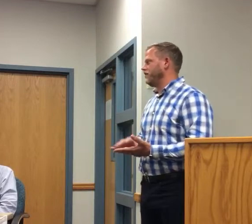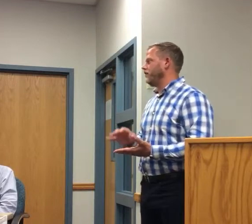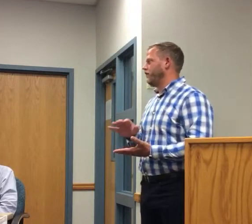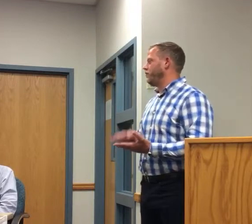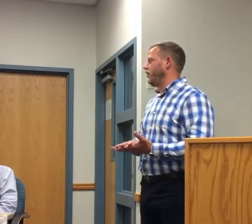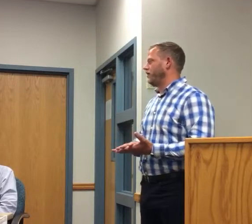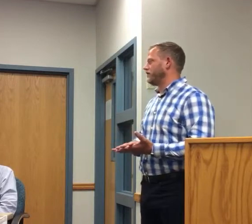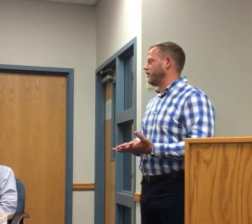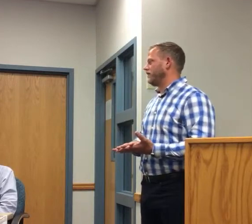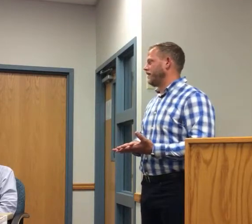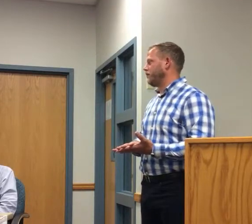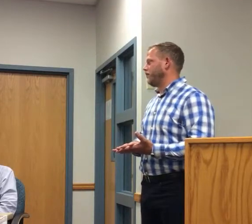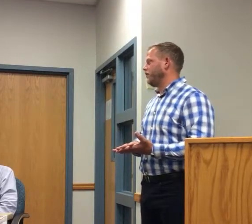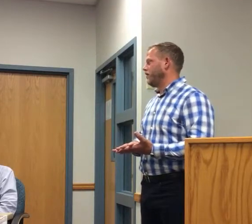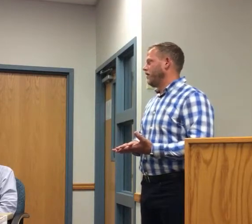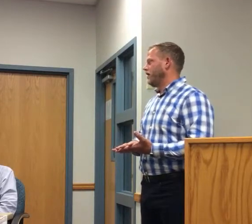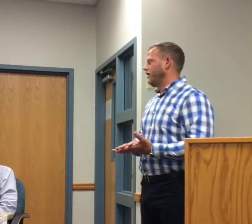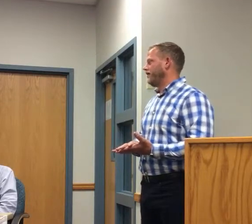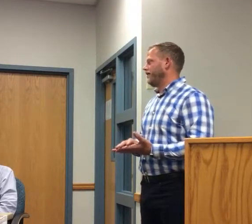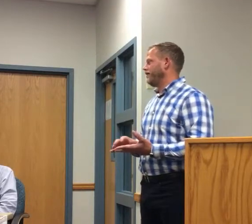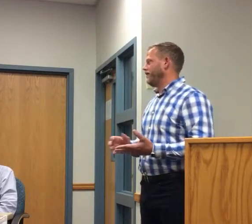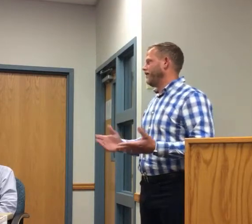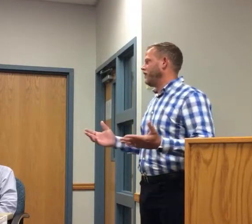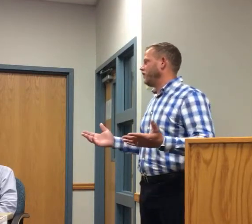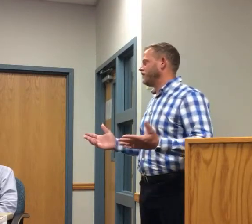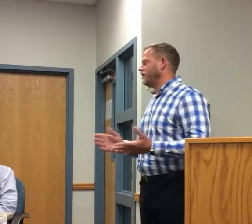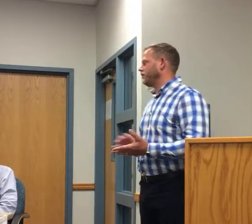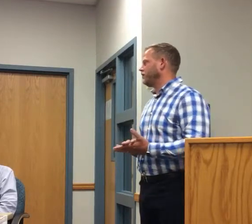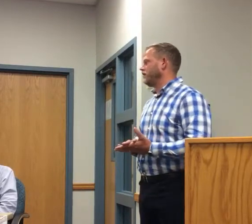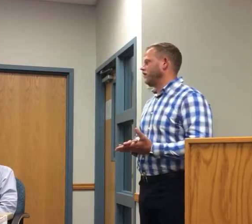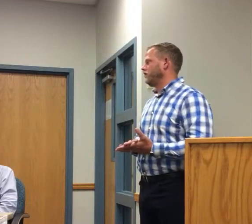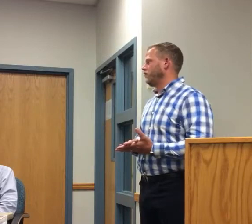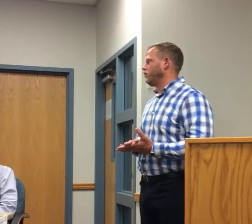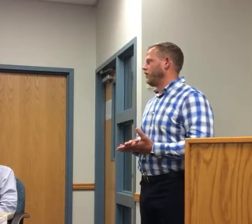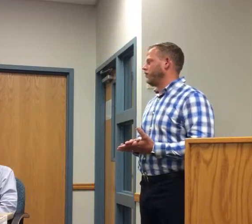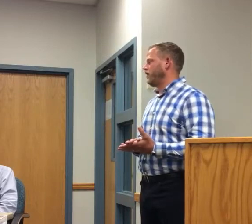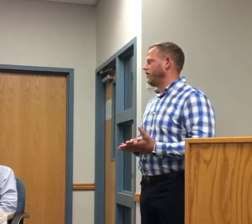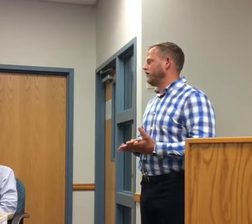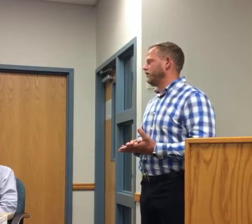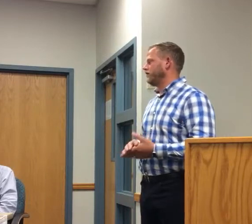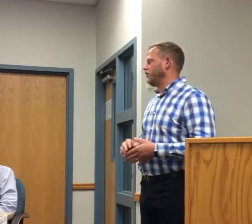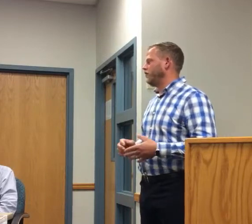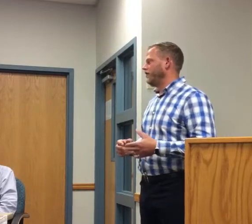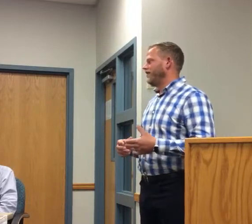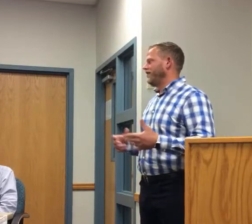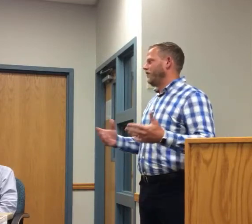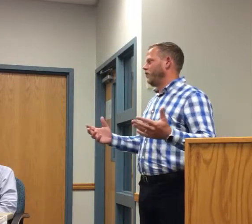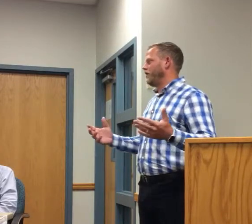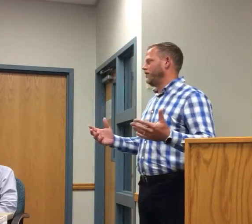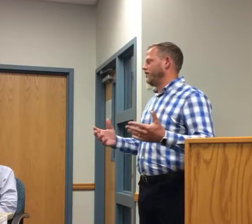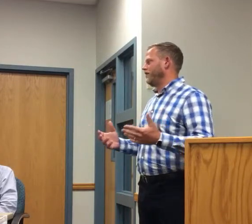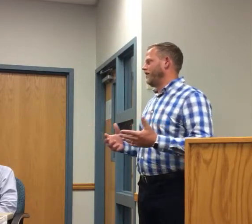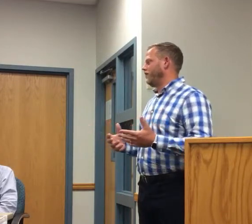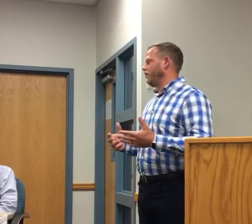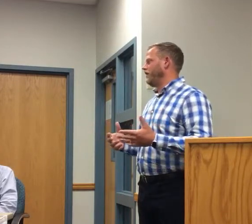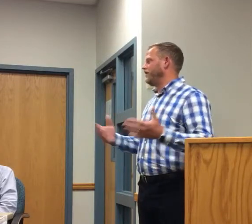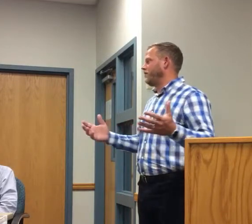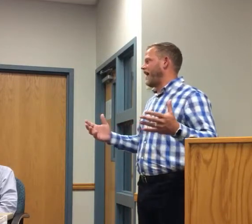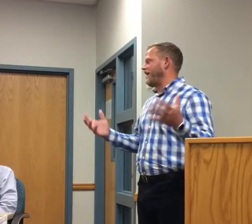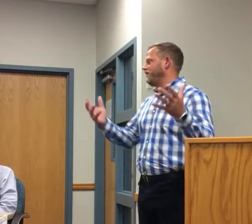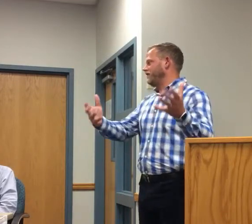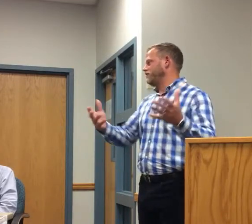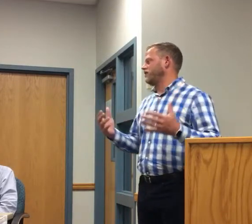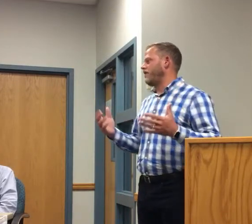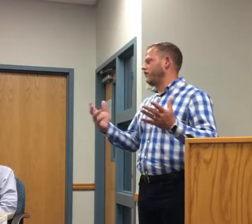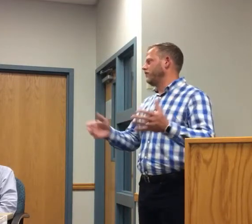us. You know, football is a good example. None of those teams would want to play us. And so we end